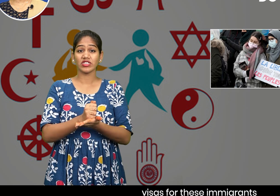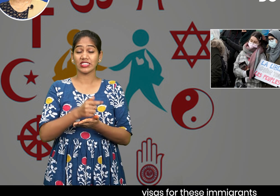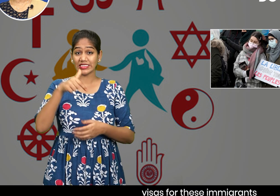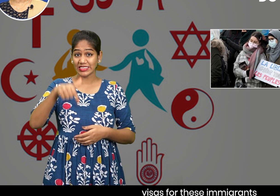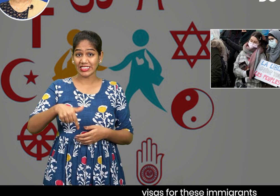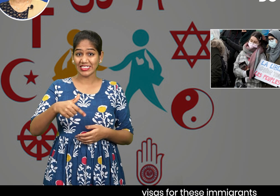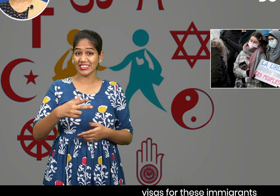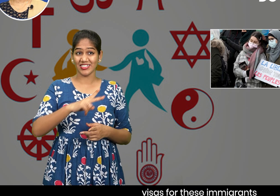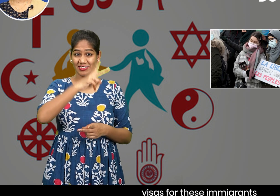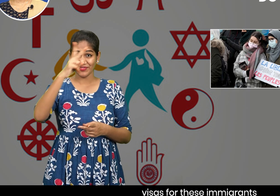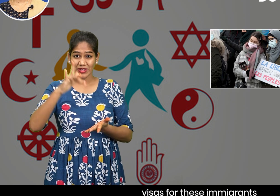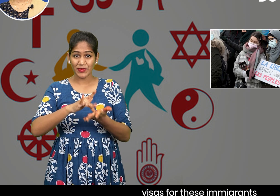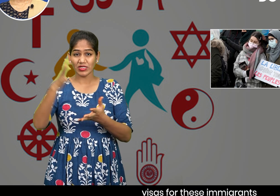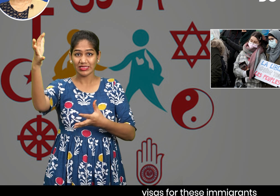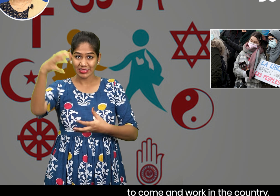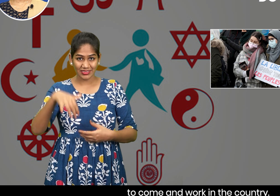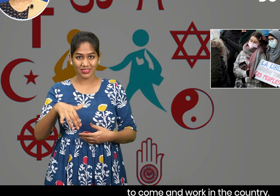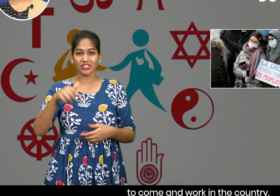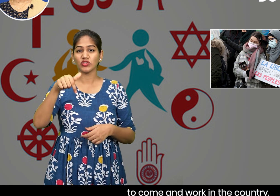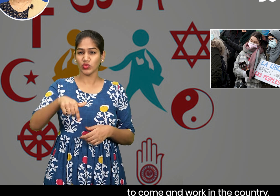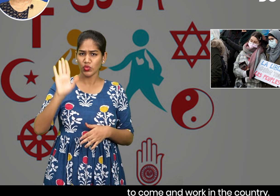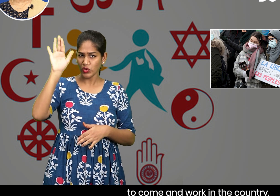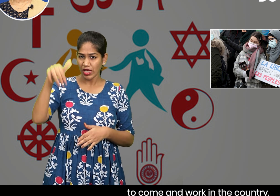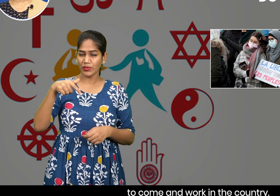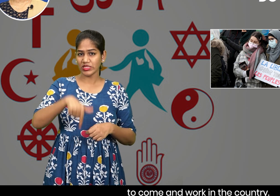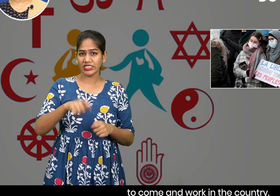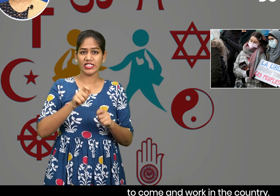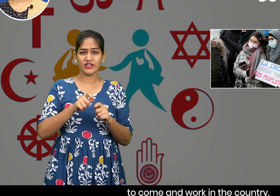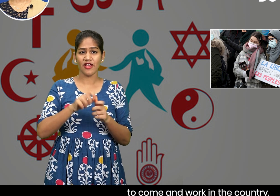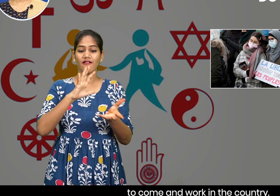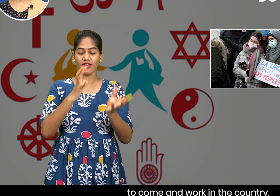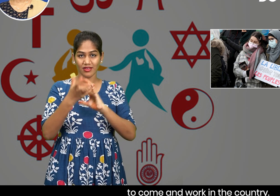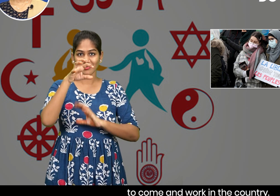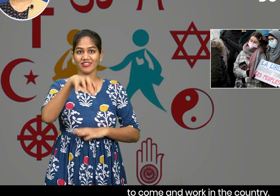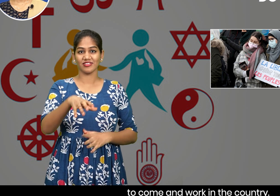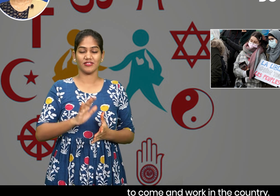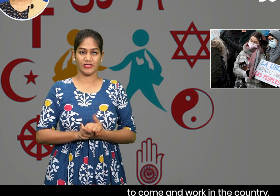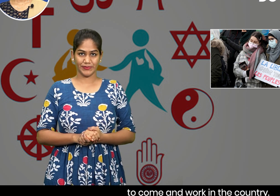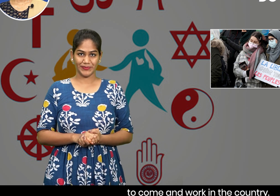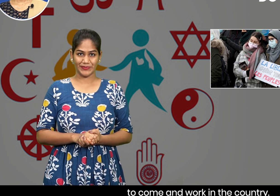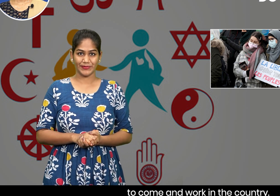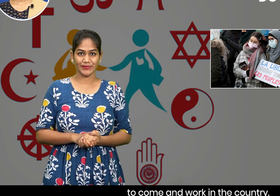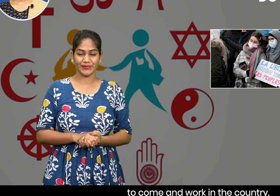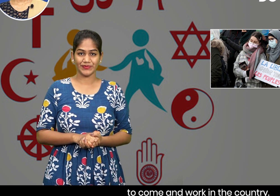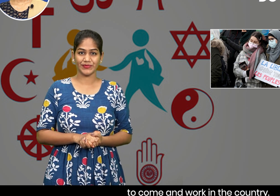for these immigrants to come and work in the country.